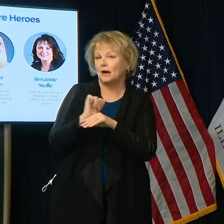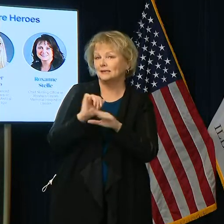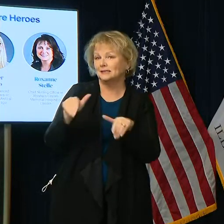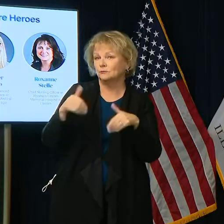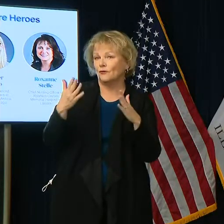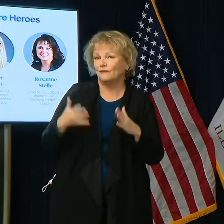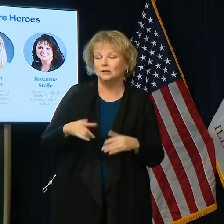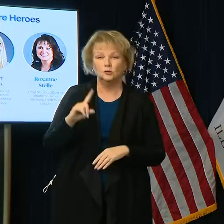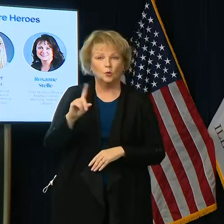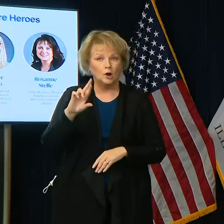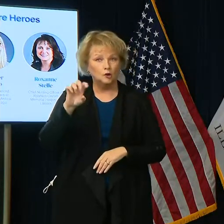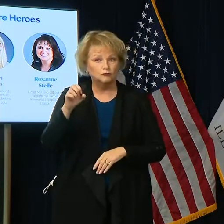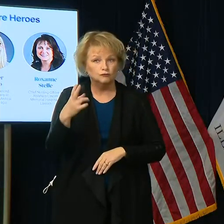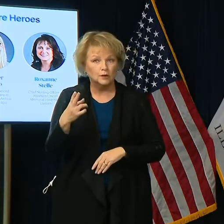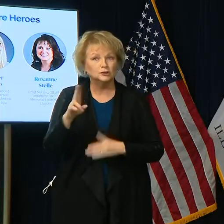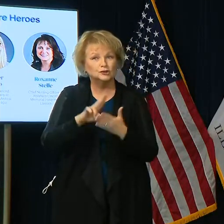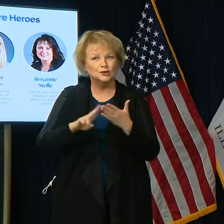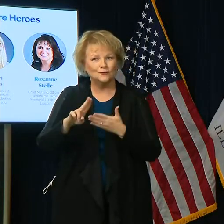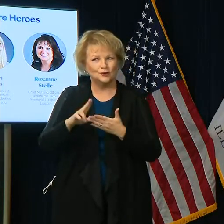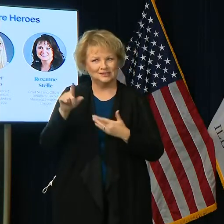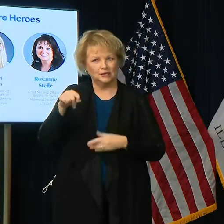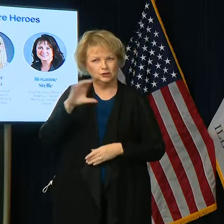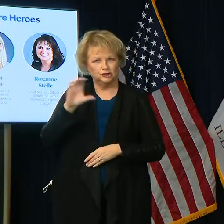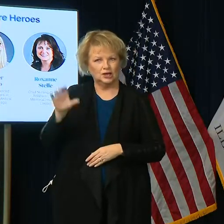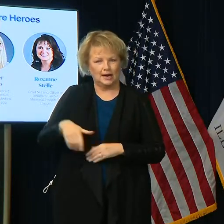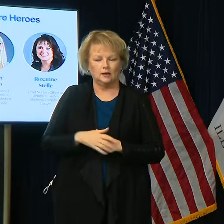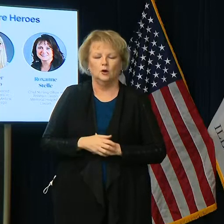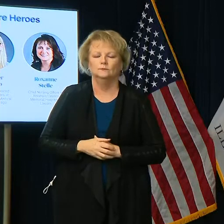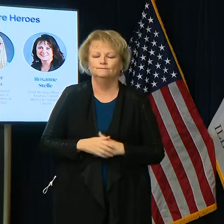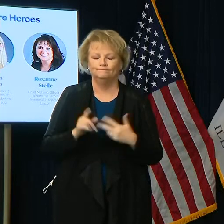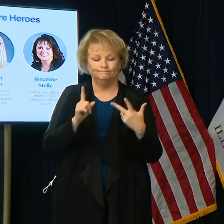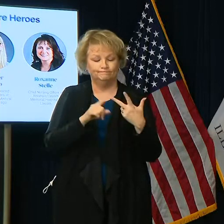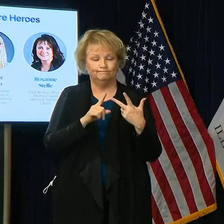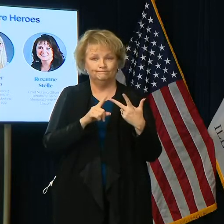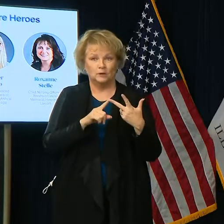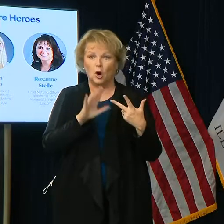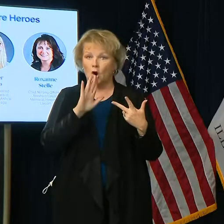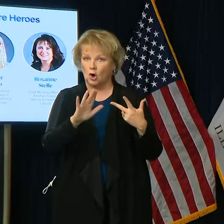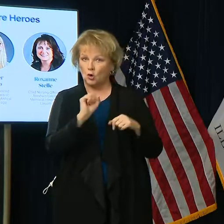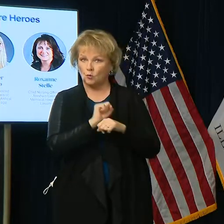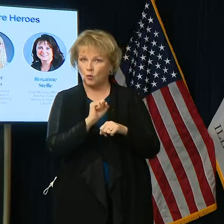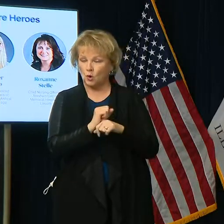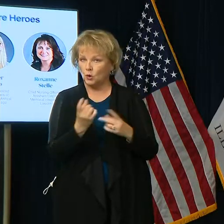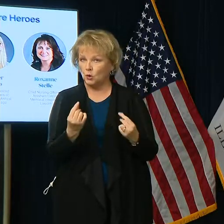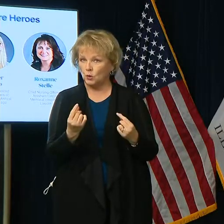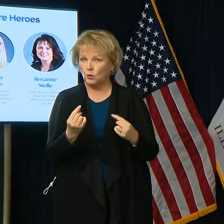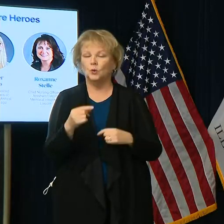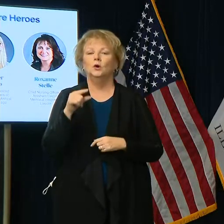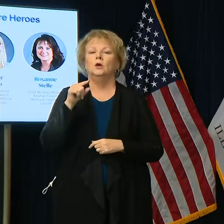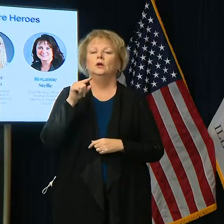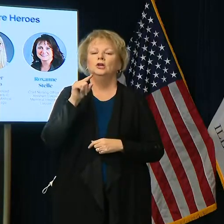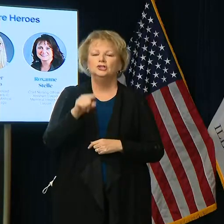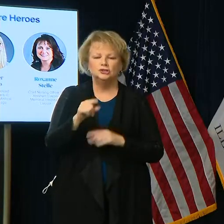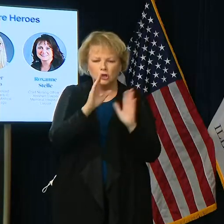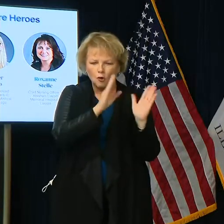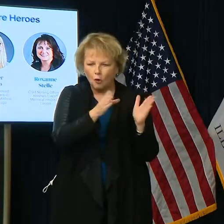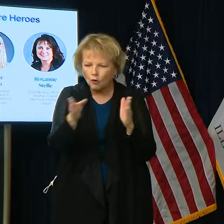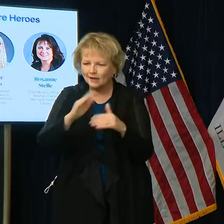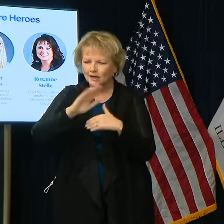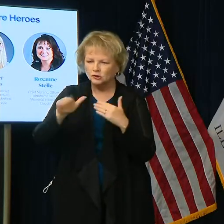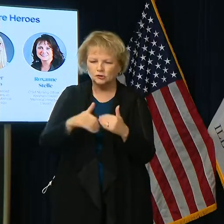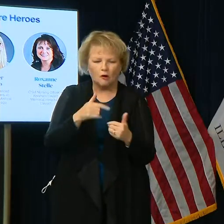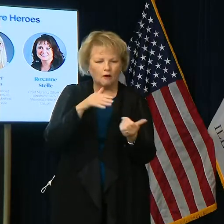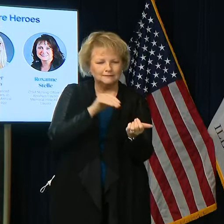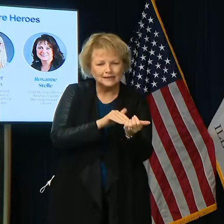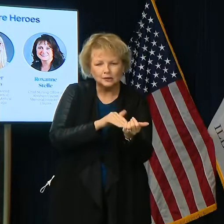at Rush University Medical Center in Chicago. In her role, Jennifer organizes all available